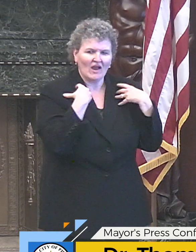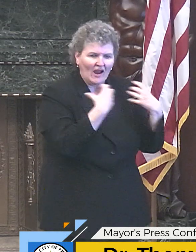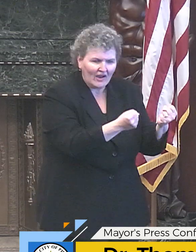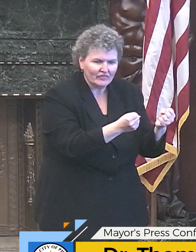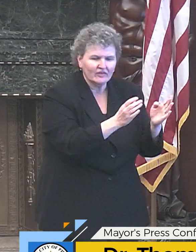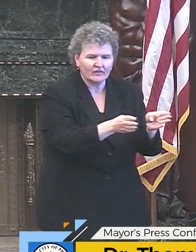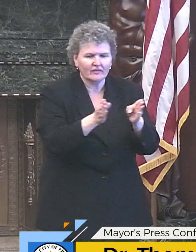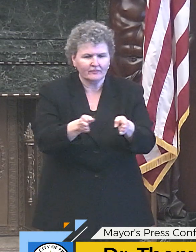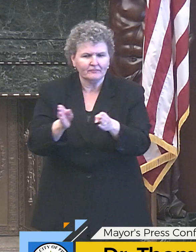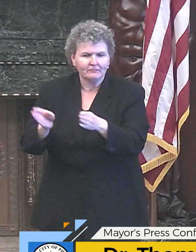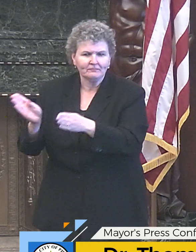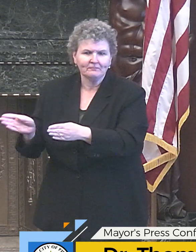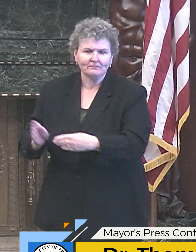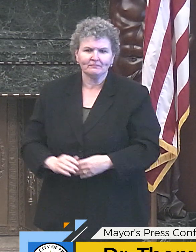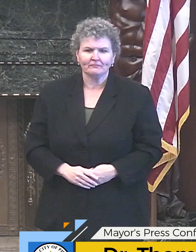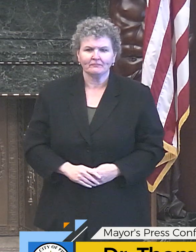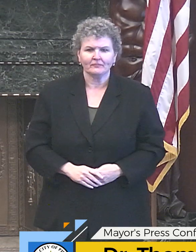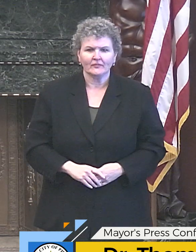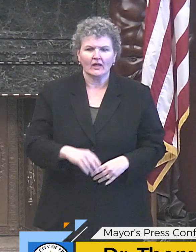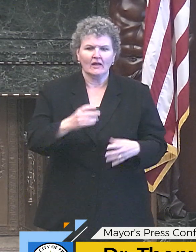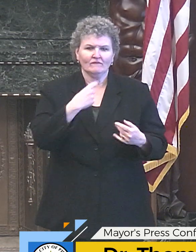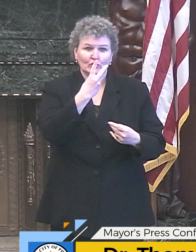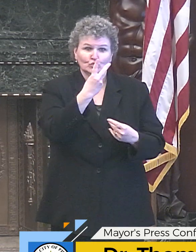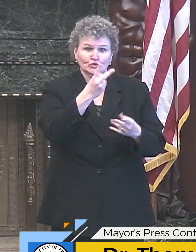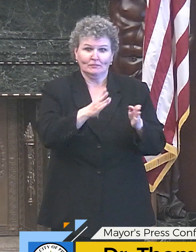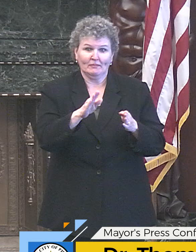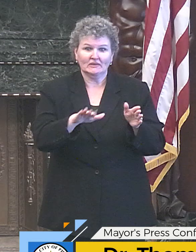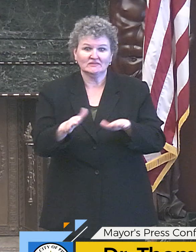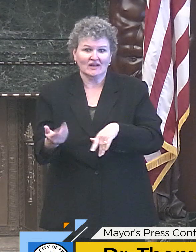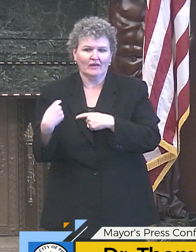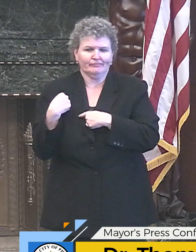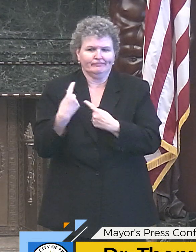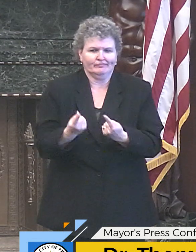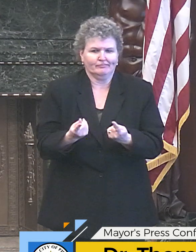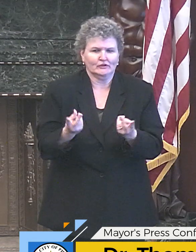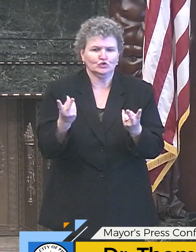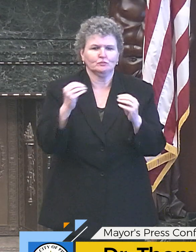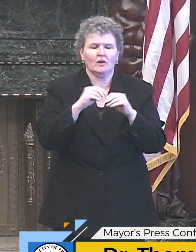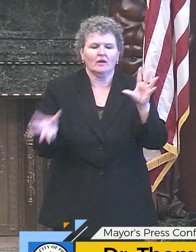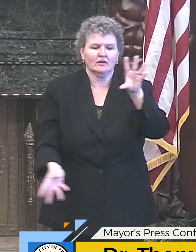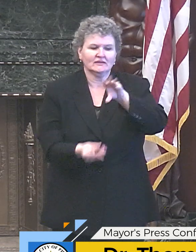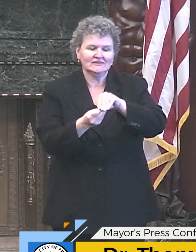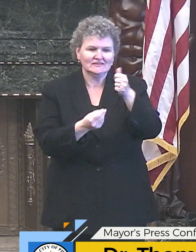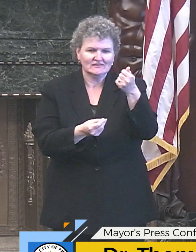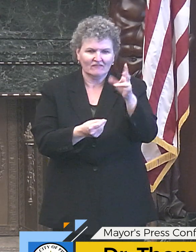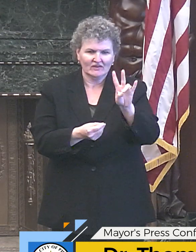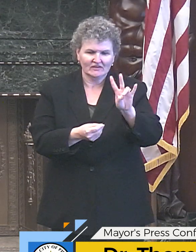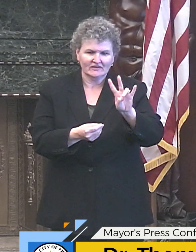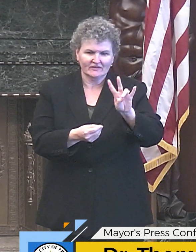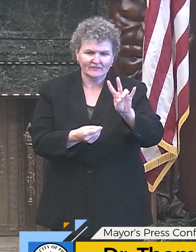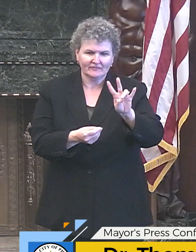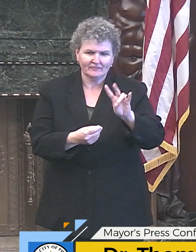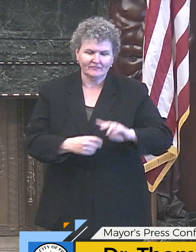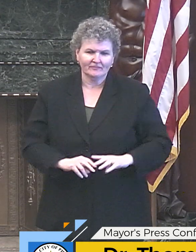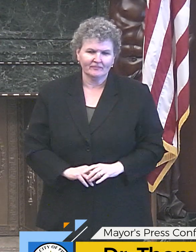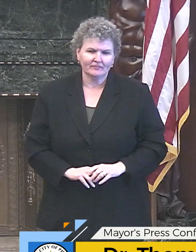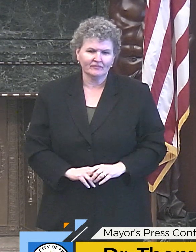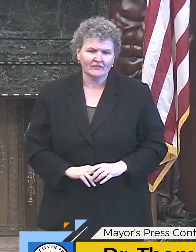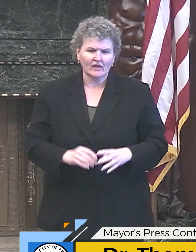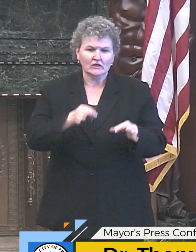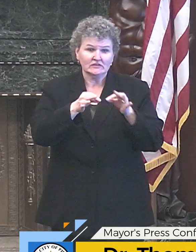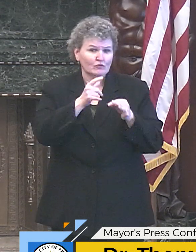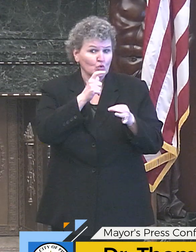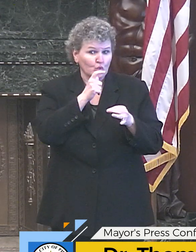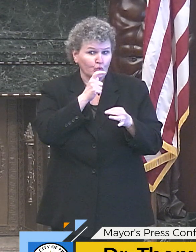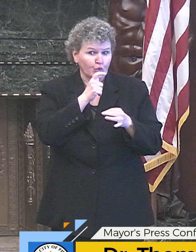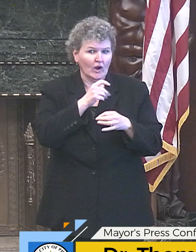new deaths from the coronavirus infection here in Philadelphia, bringing us to a total of 17. I will give you details of the 17 by